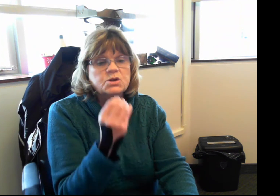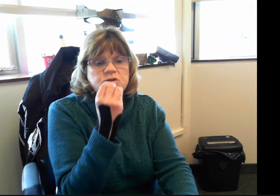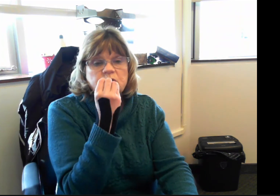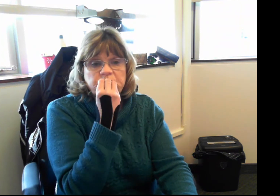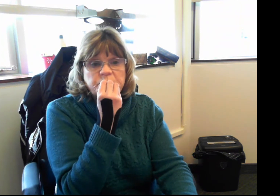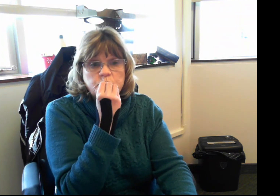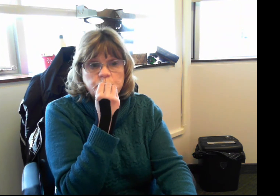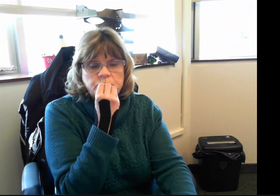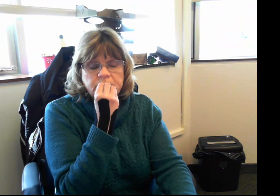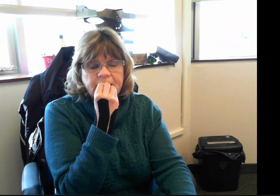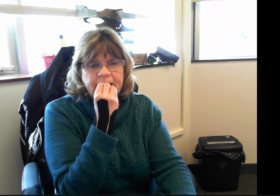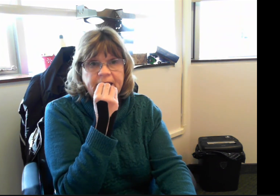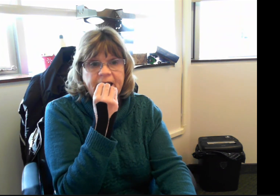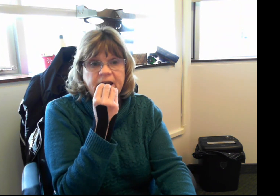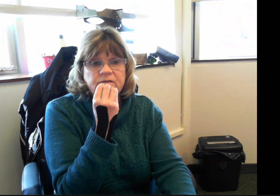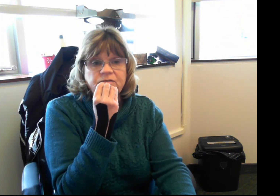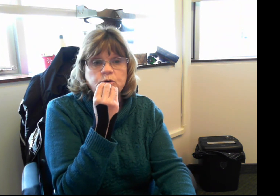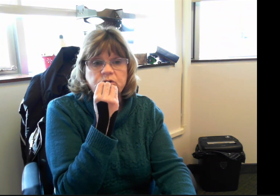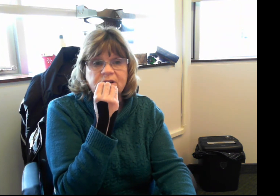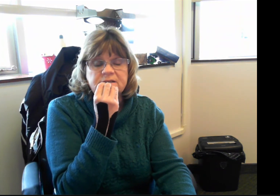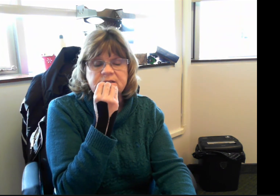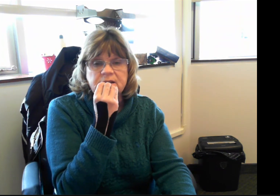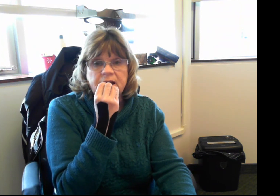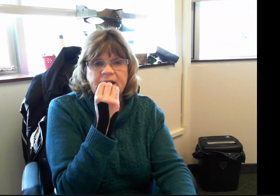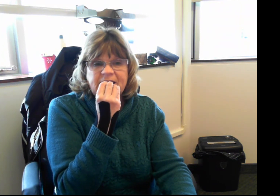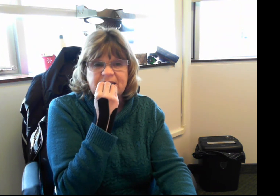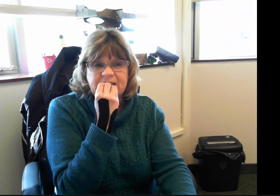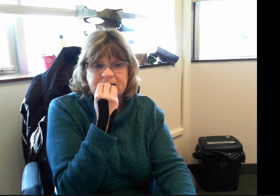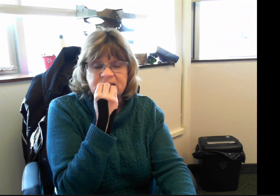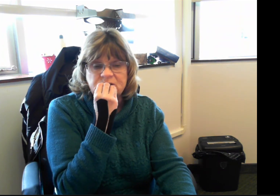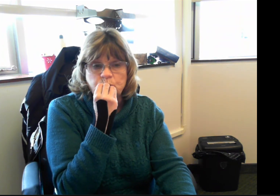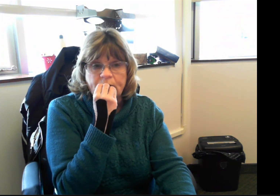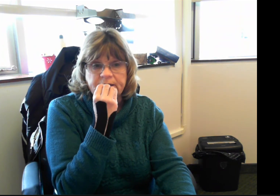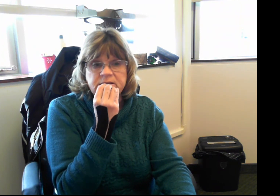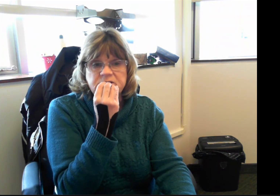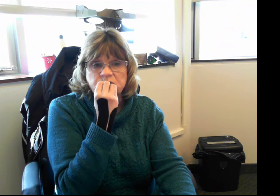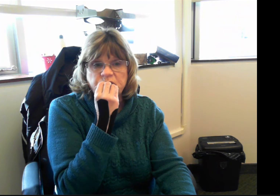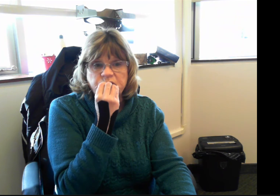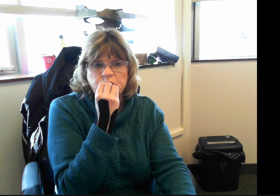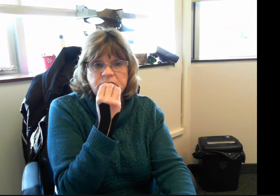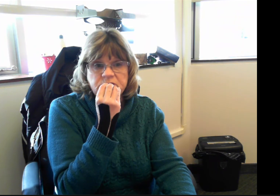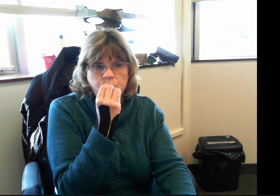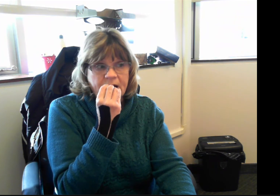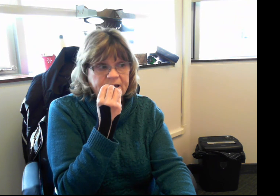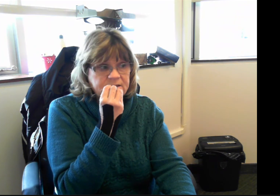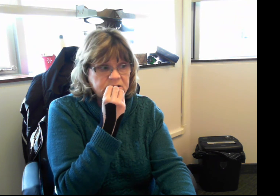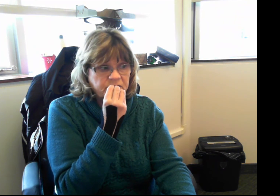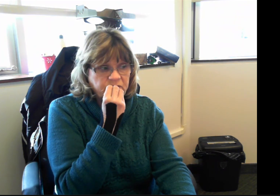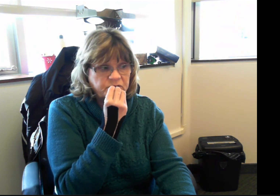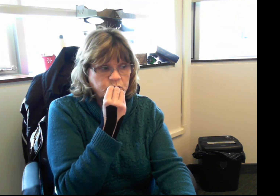so food, again, food is eat is once, food is twice,